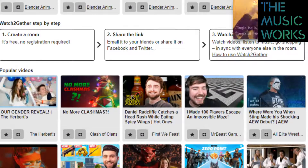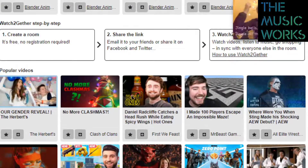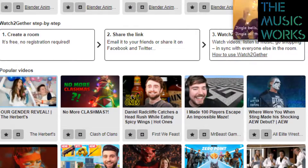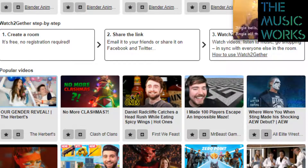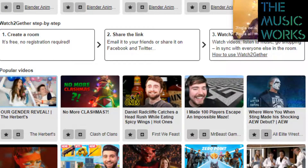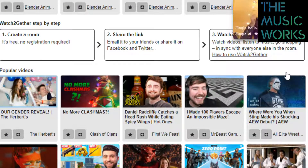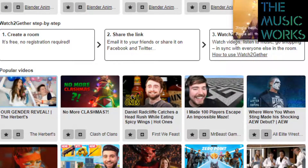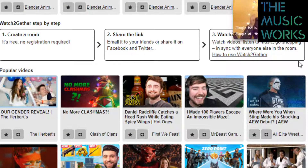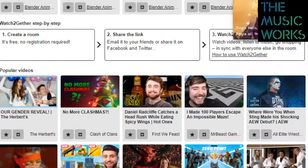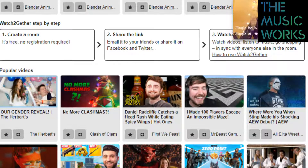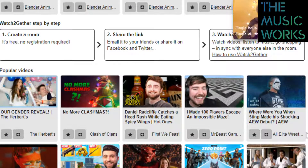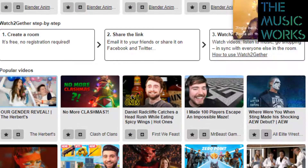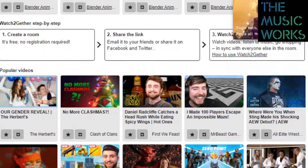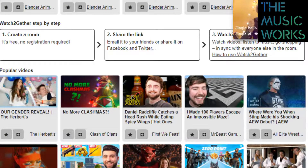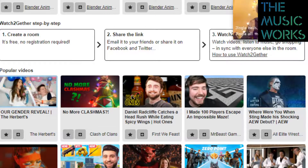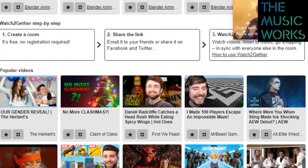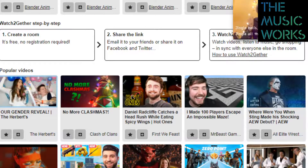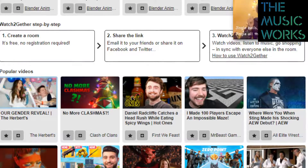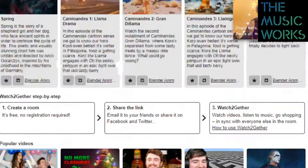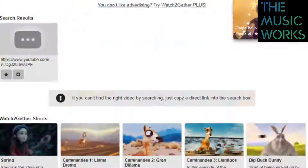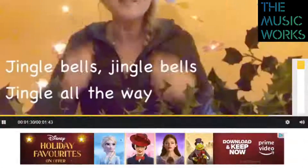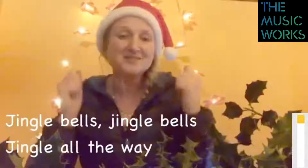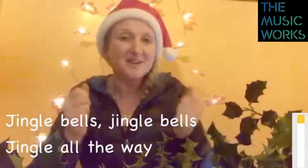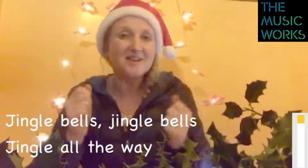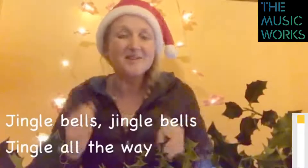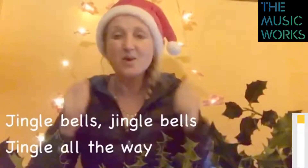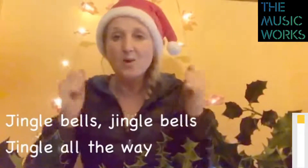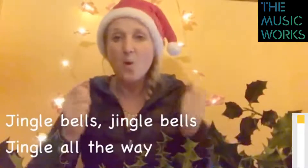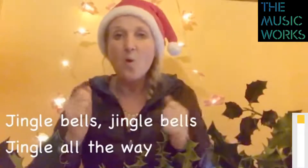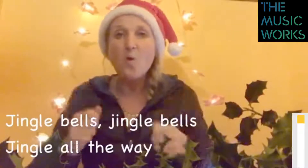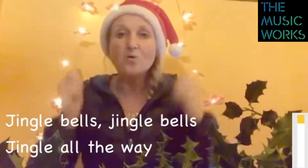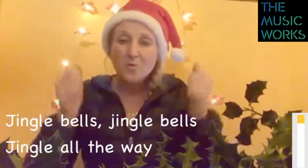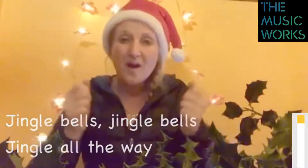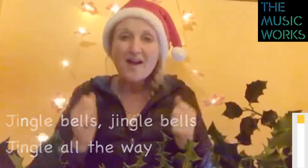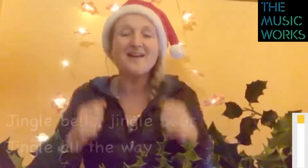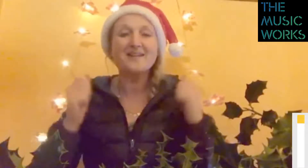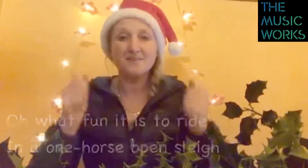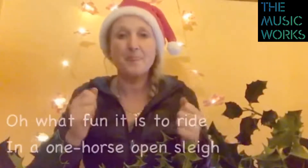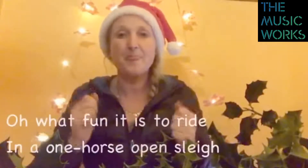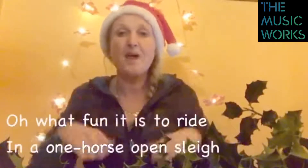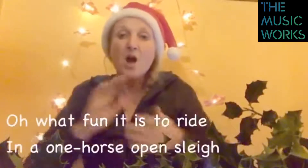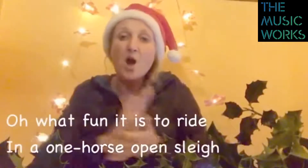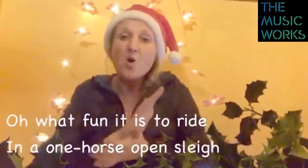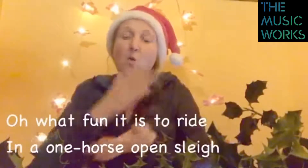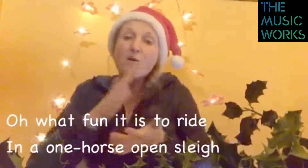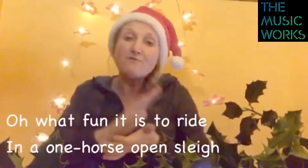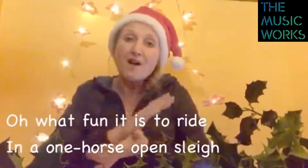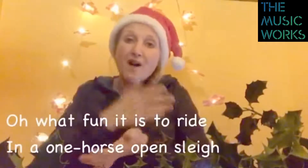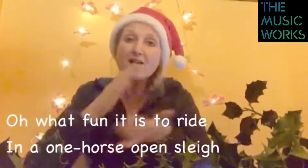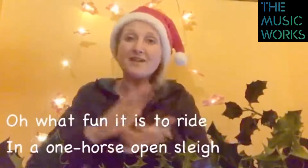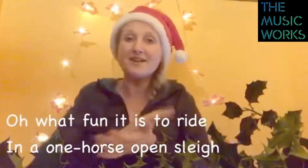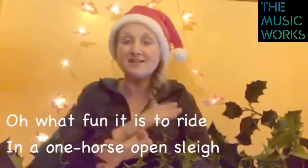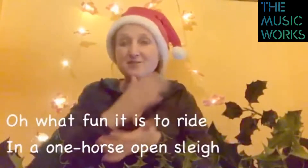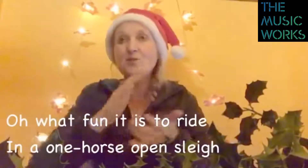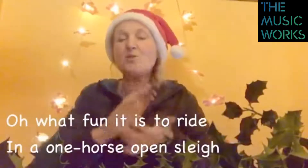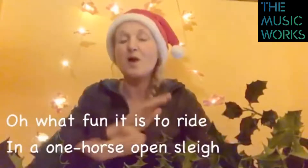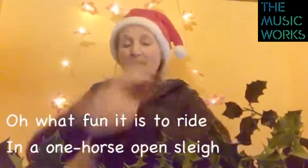Hey, jingle bells, jingle bells, jingle all the way. Oh, what fun it is to ride